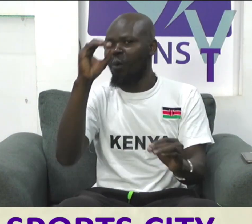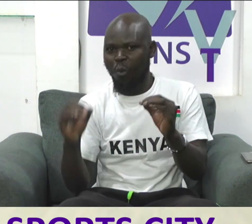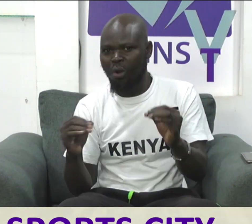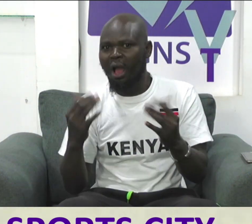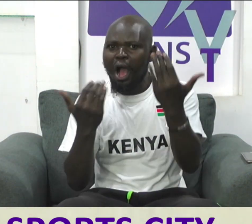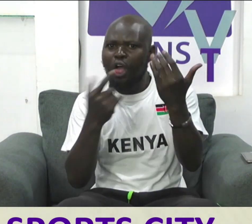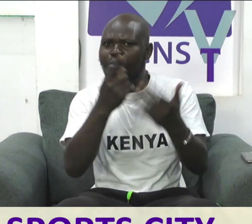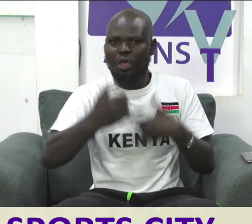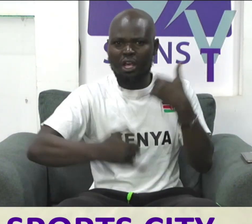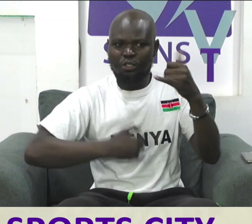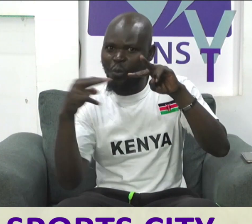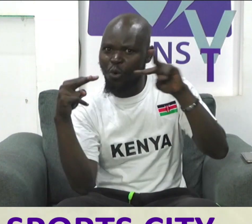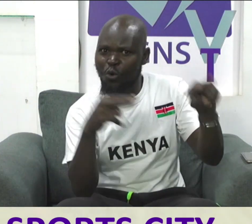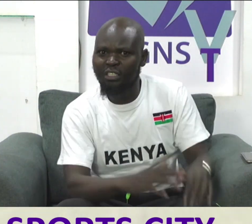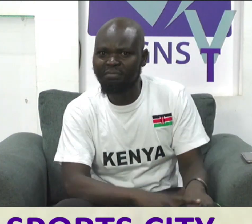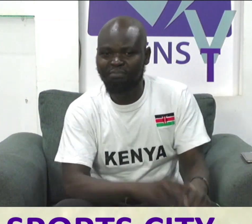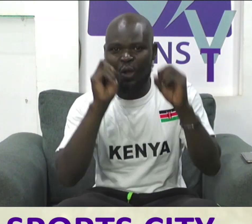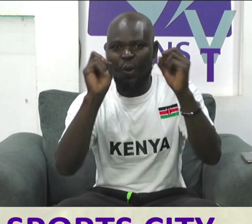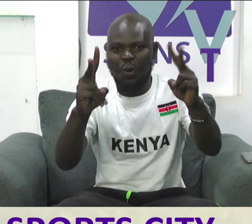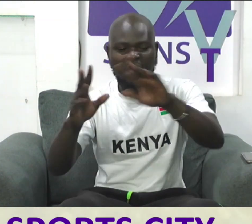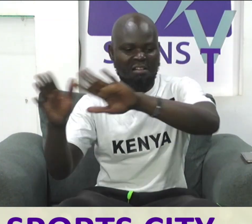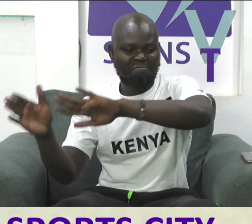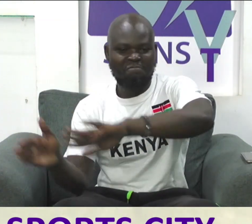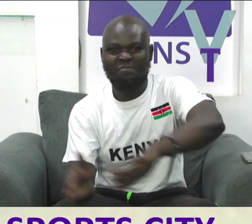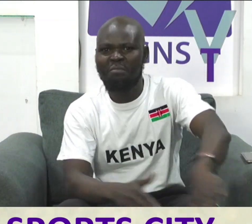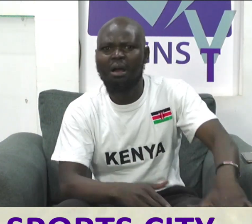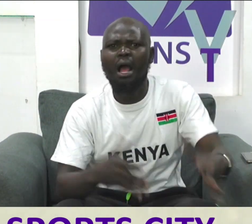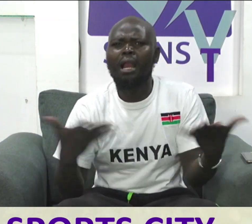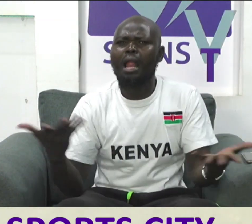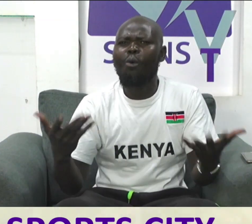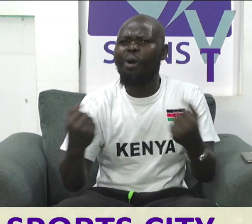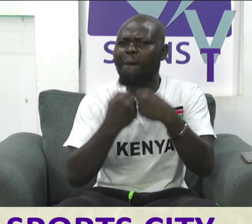Mahia and Police FC, it ended on a 0-0, and